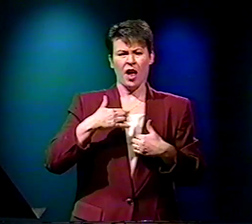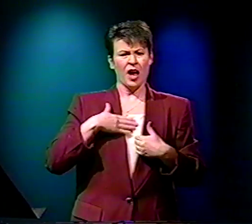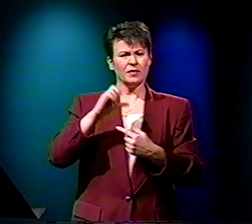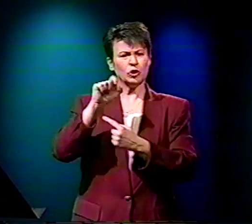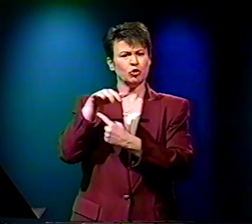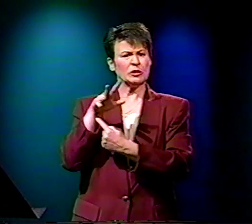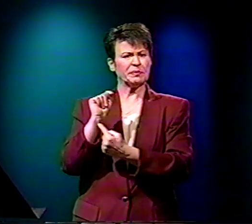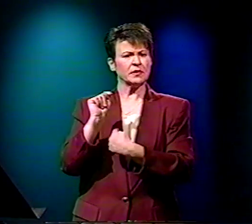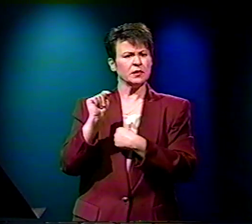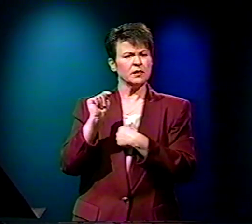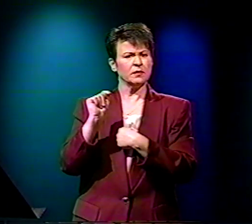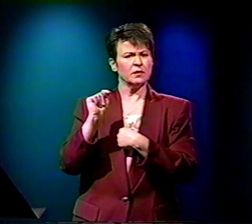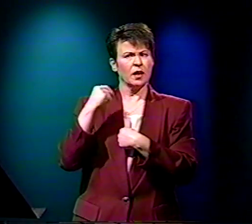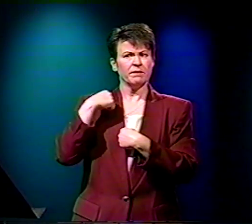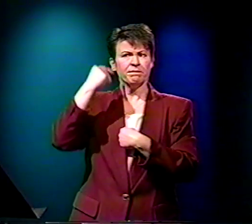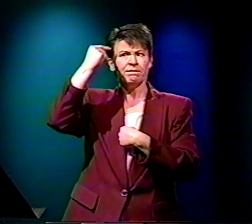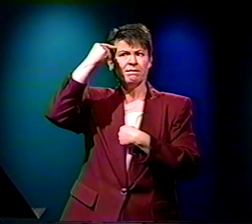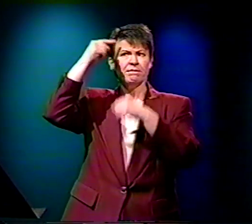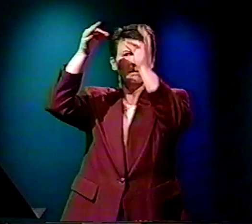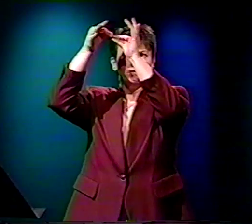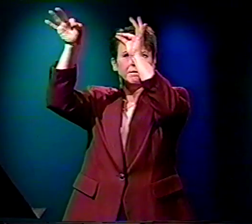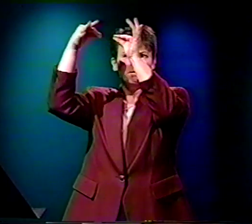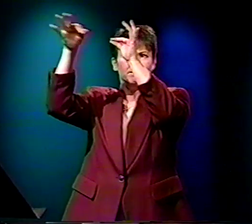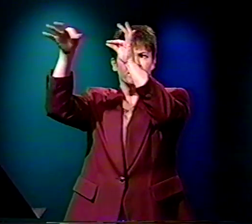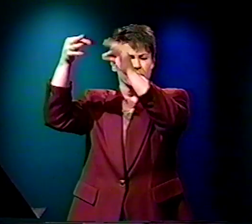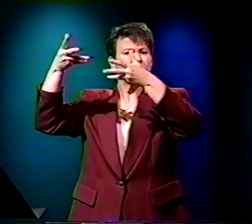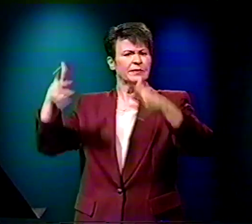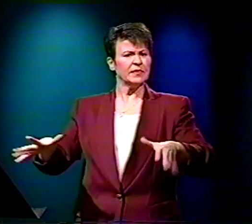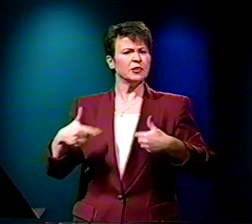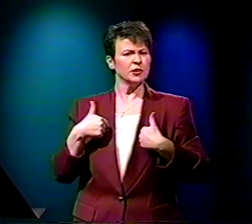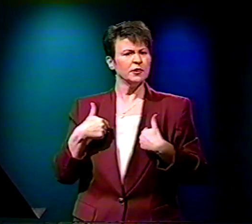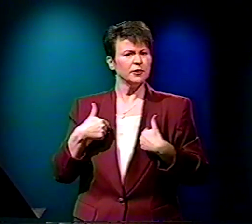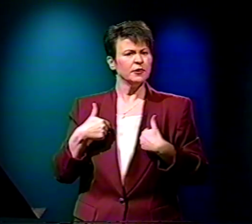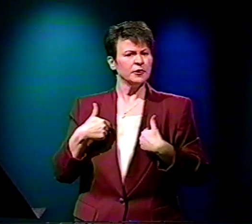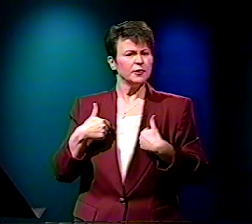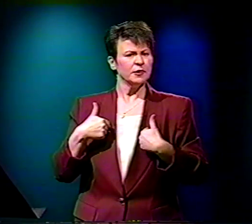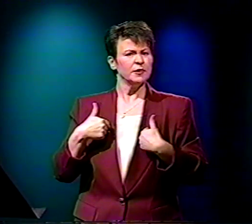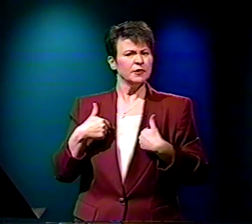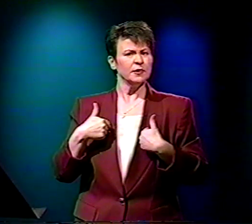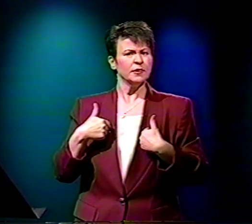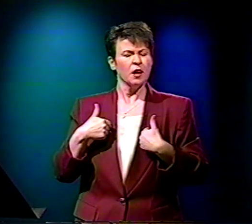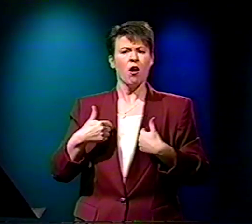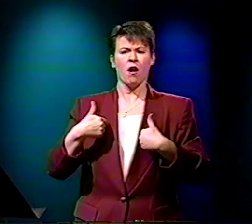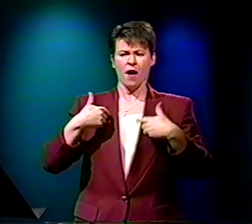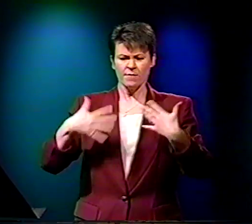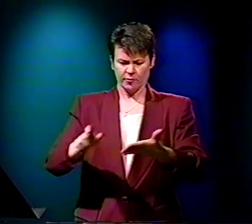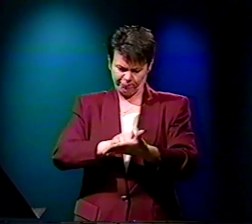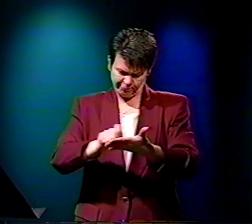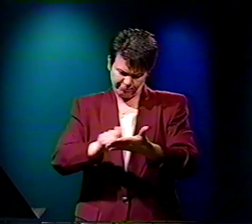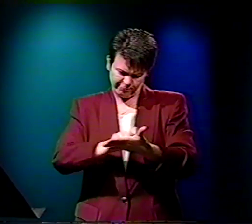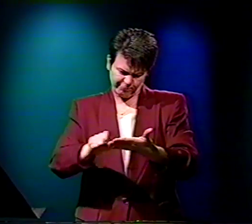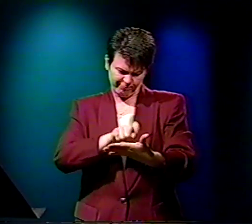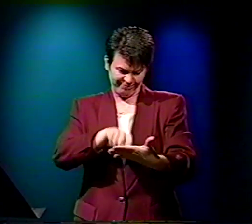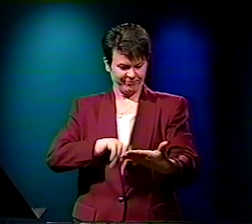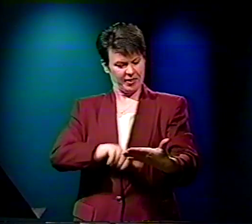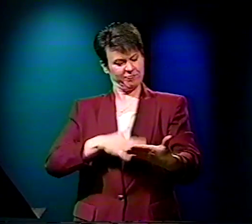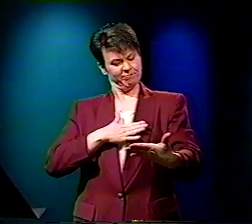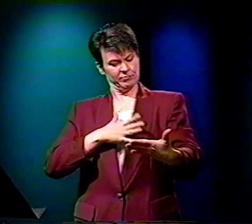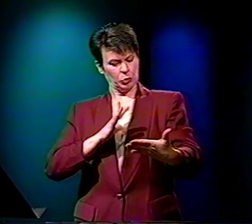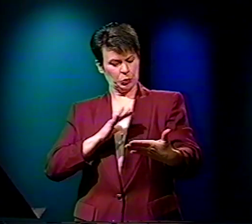often pause. And as the deaf person, I often have my own script. I've already decided what it is that I'm going to say. I may actually even have a